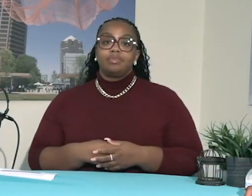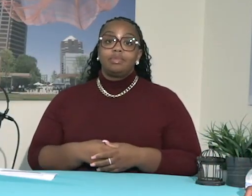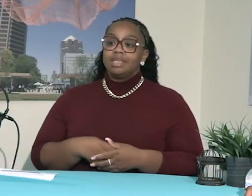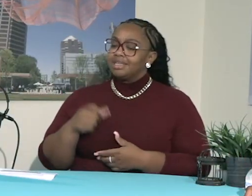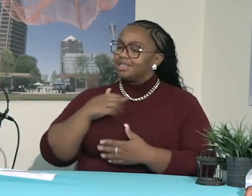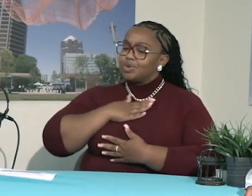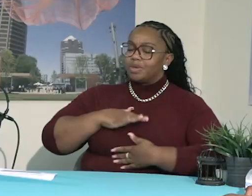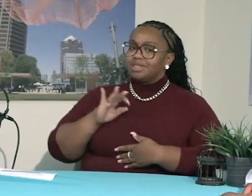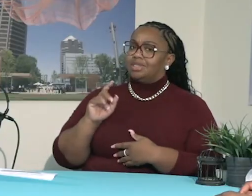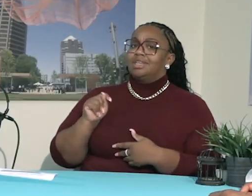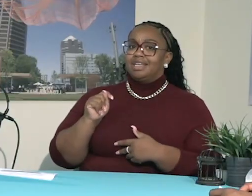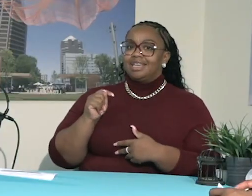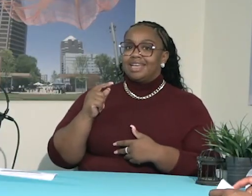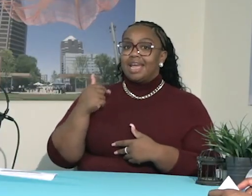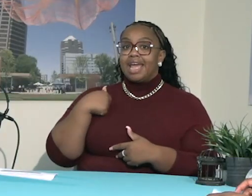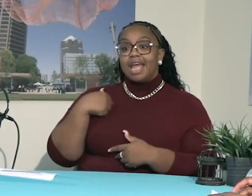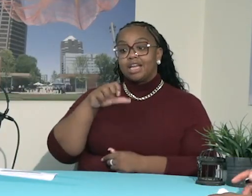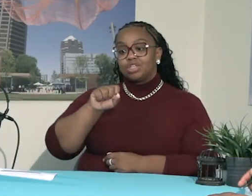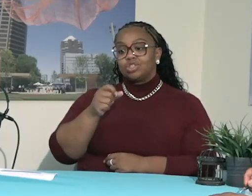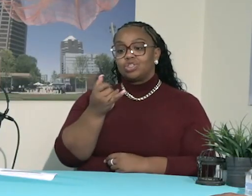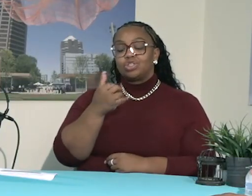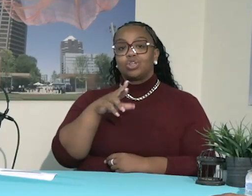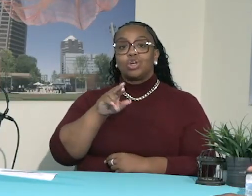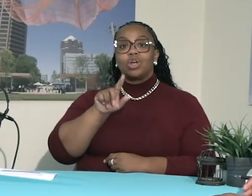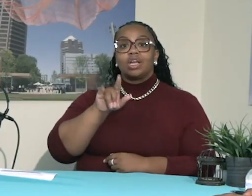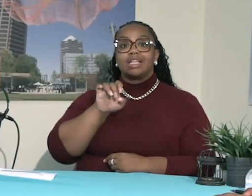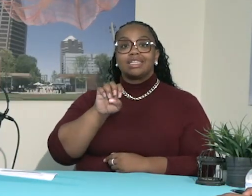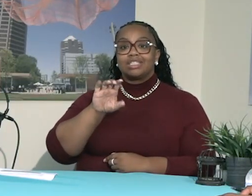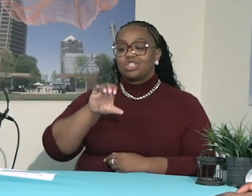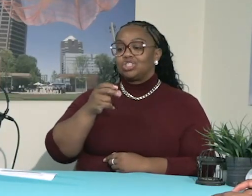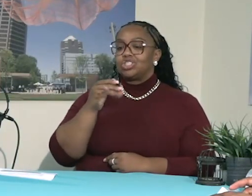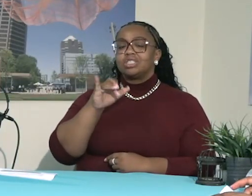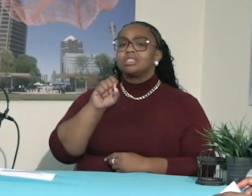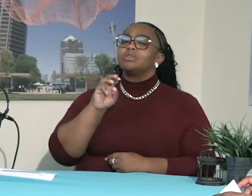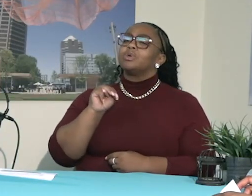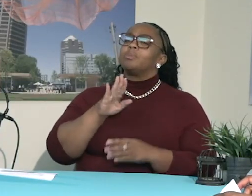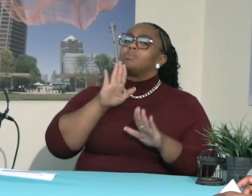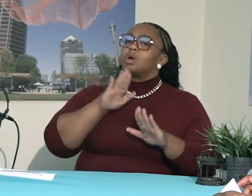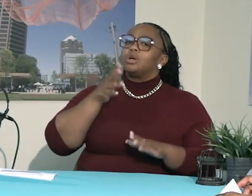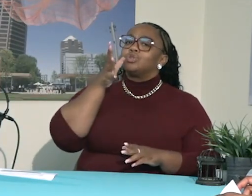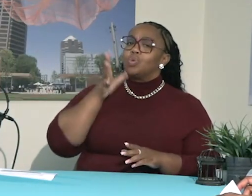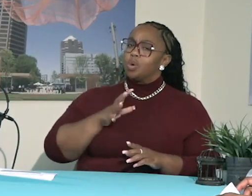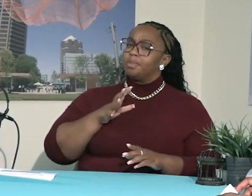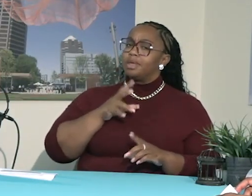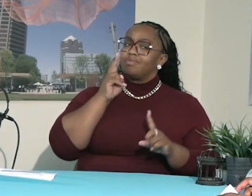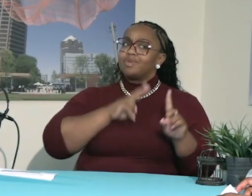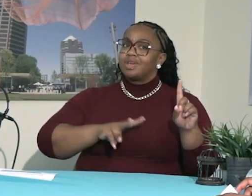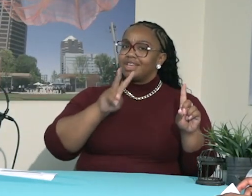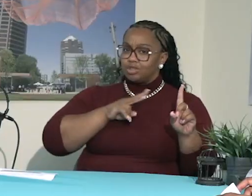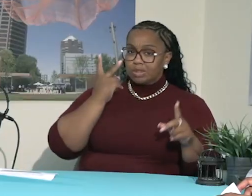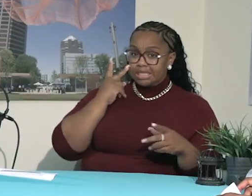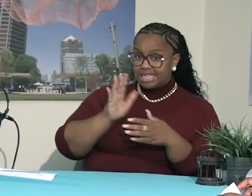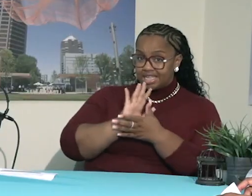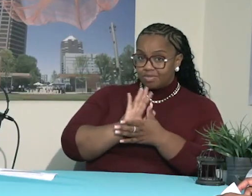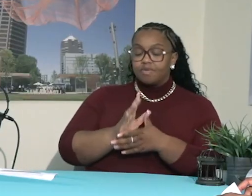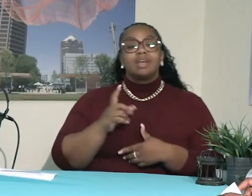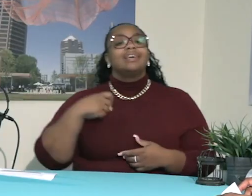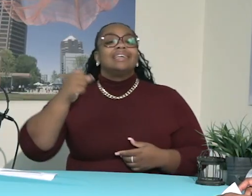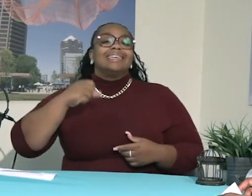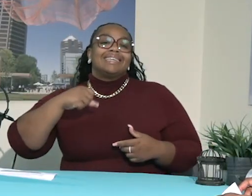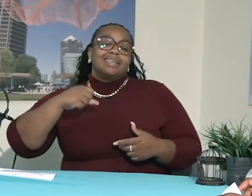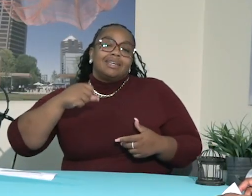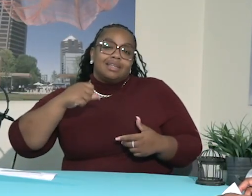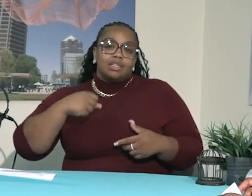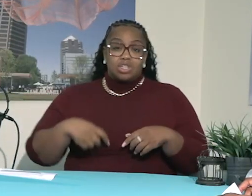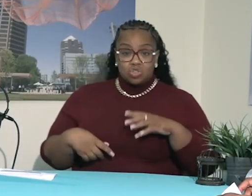yourself after Shirley Chisholm. Absolutely. Did you see the movie? I did. What did you think of it? I liked it, but I've read so much about her